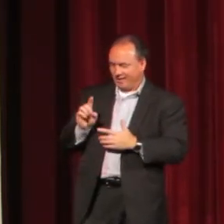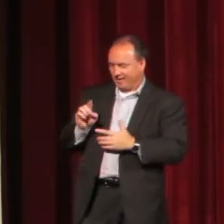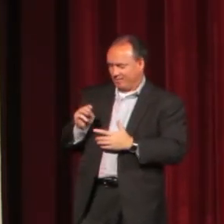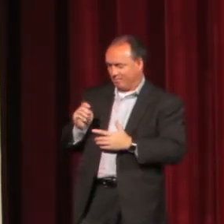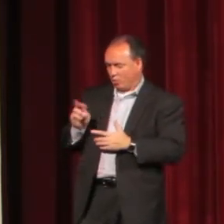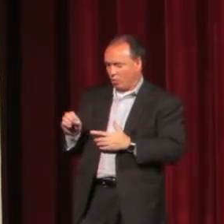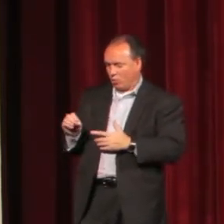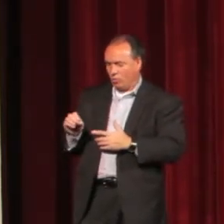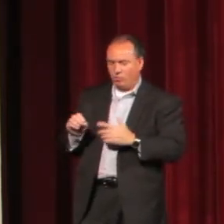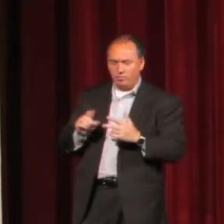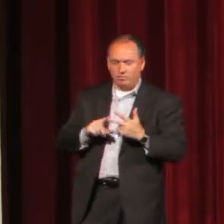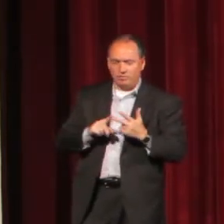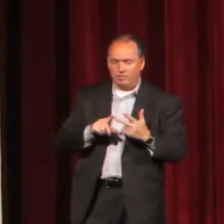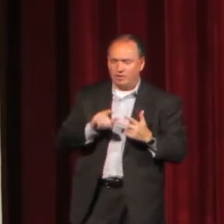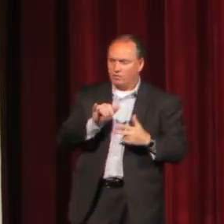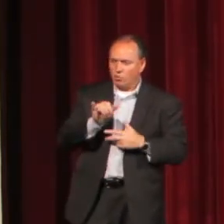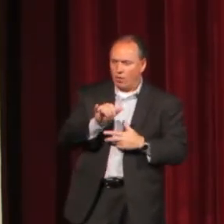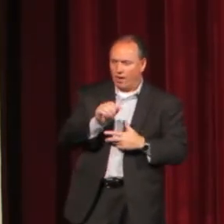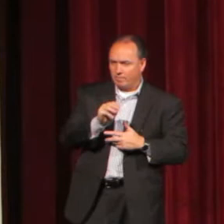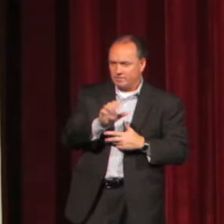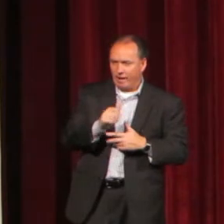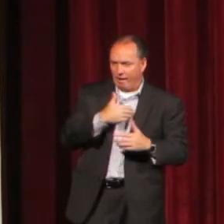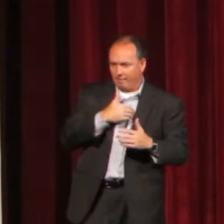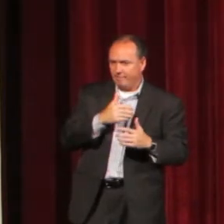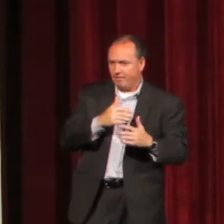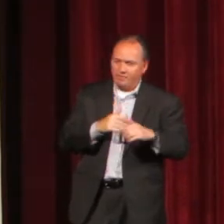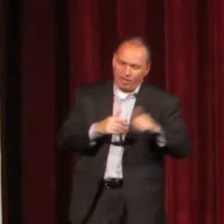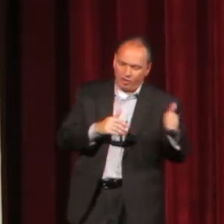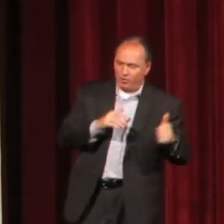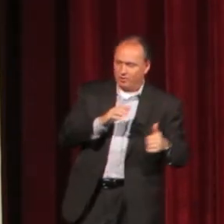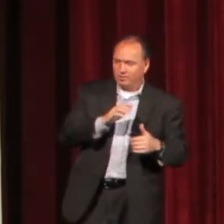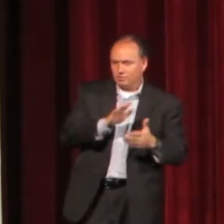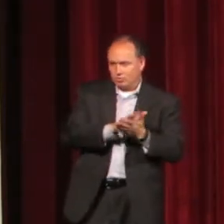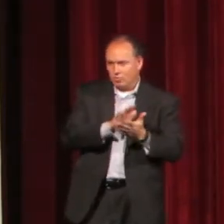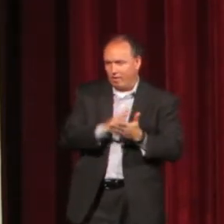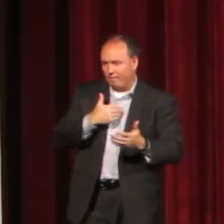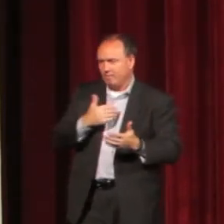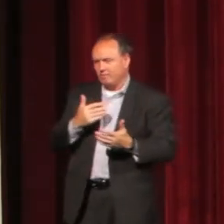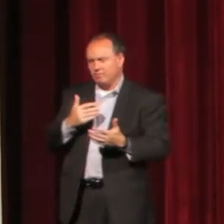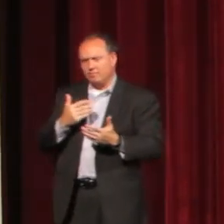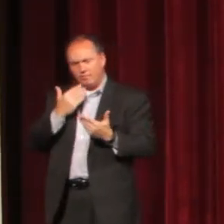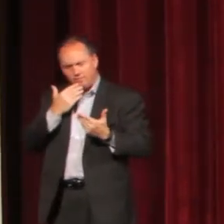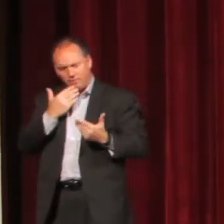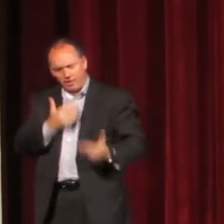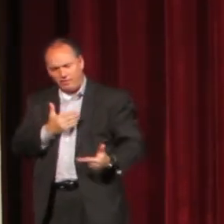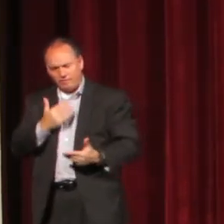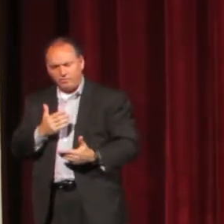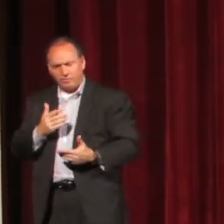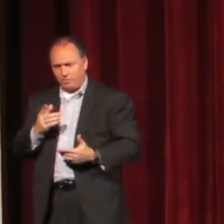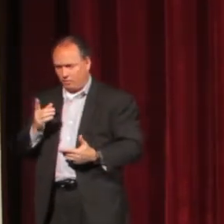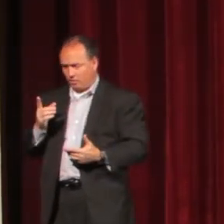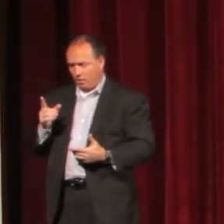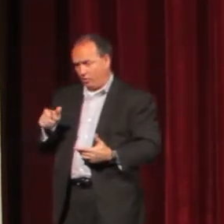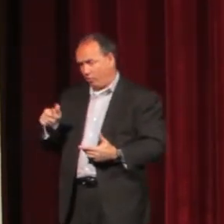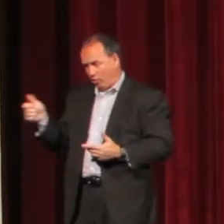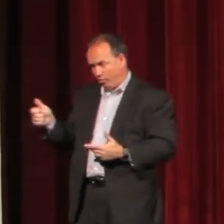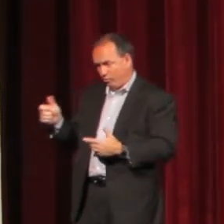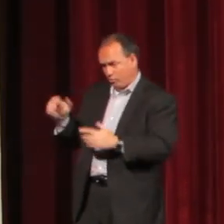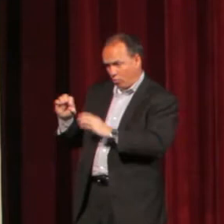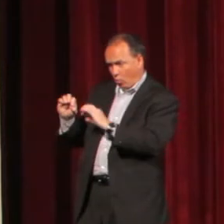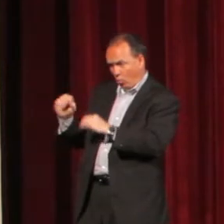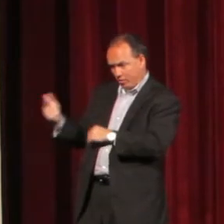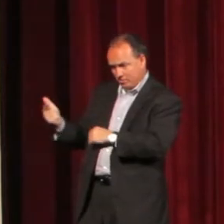as a program at Kane Elementary. So thinking about those components of those particular organizations or agencies that have heard of any discussions,